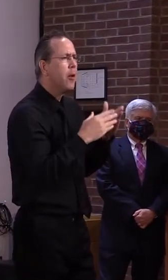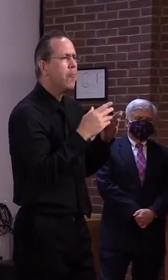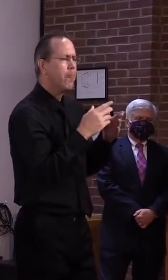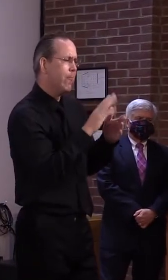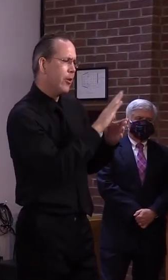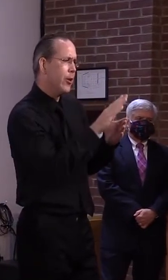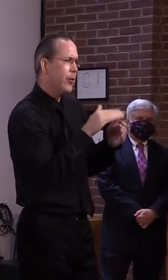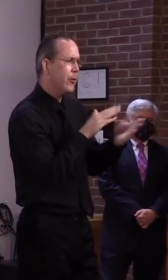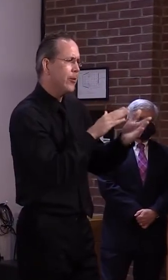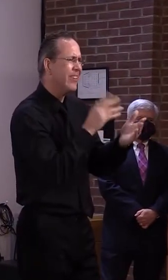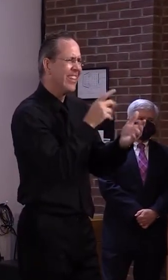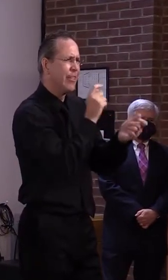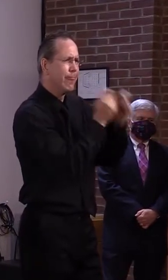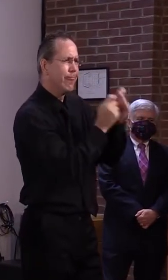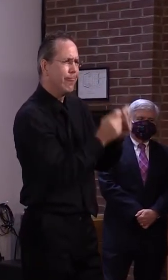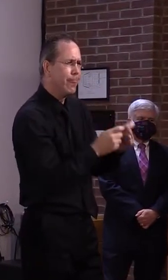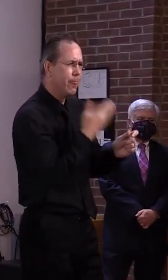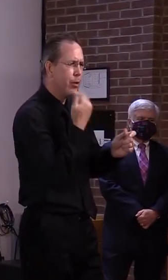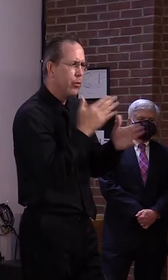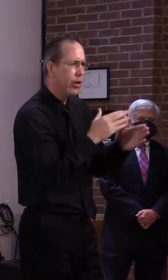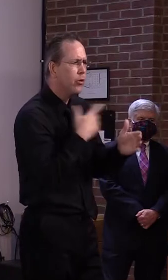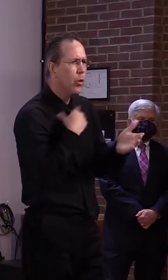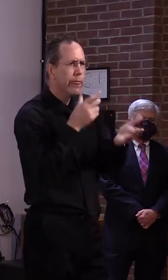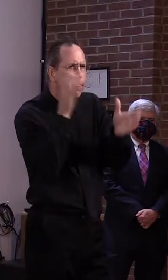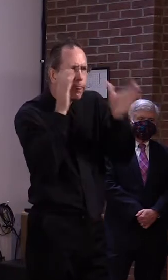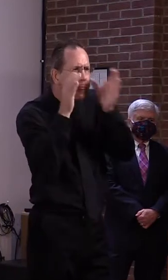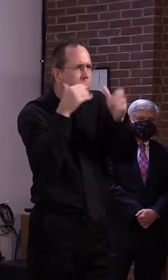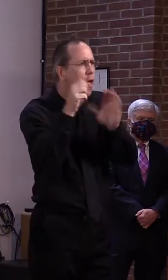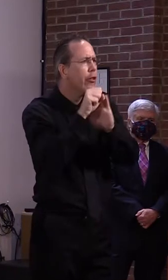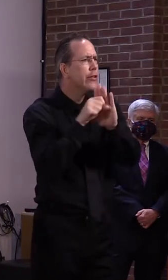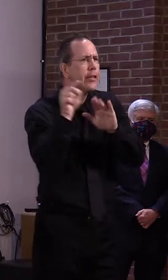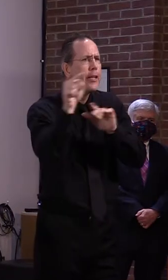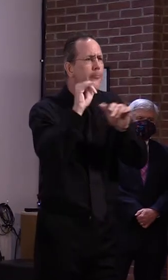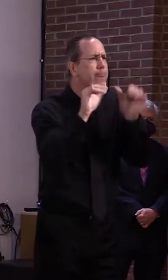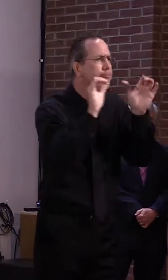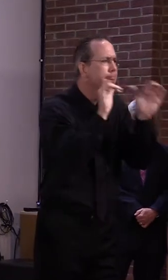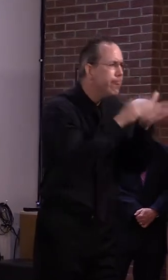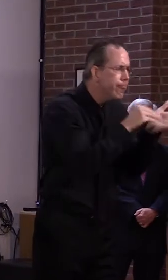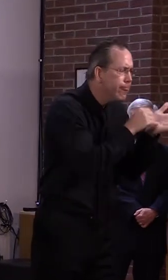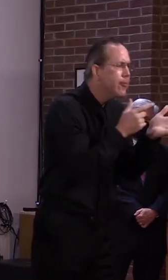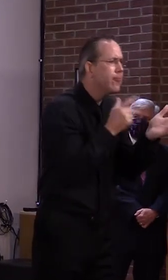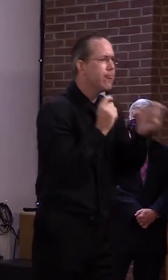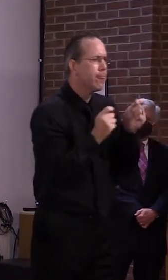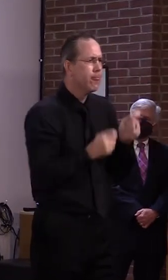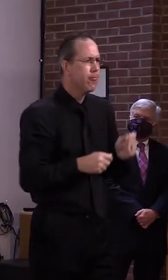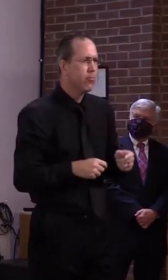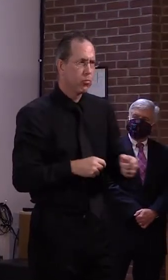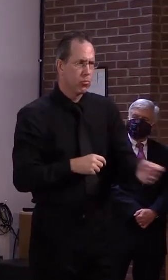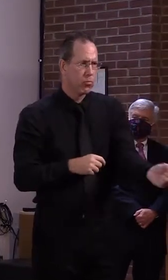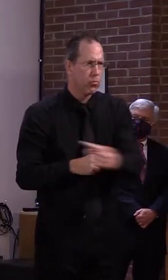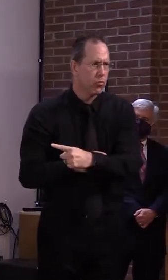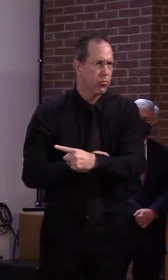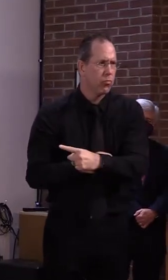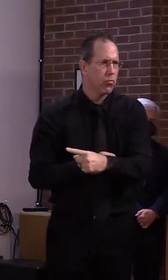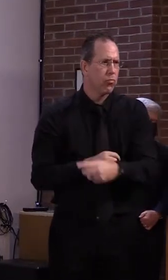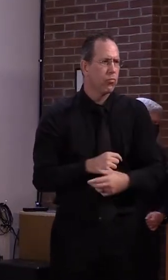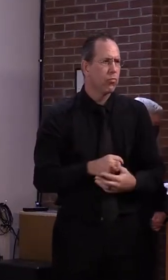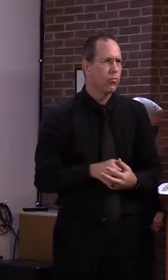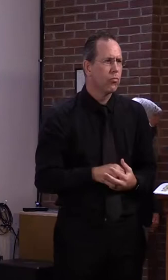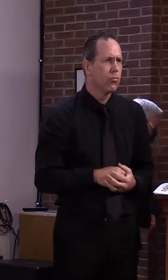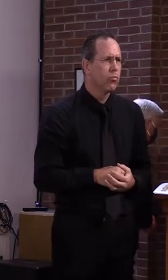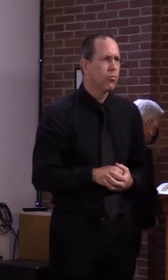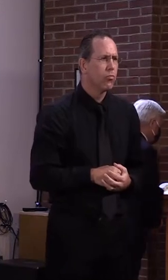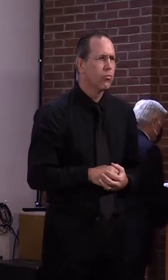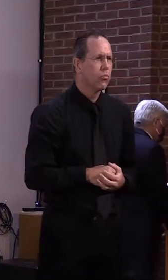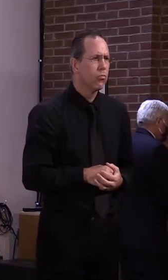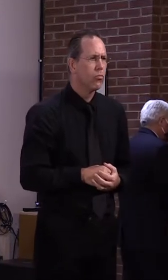In light of everything that's happening throughout our country. So you're not ruling out state legislation? No, I mean, we're always